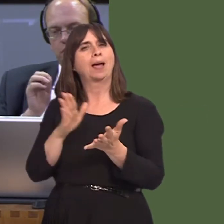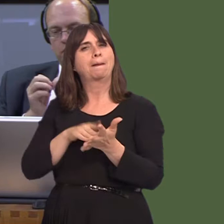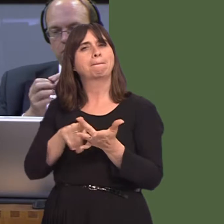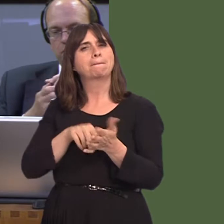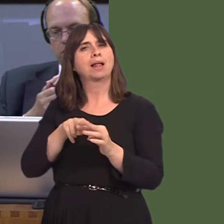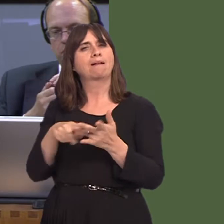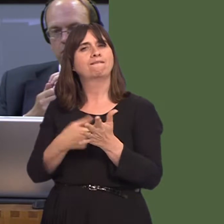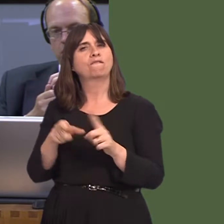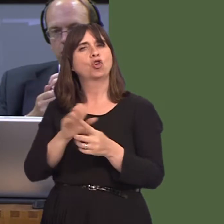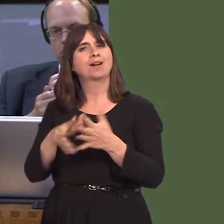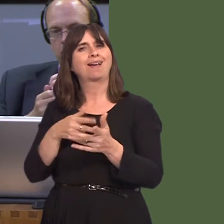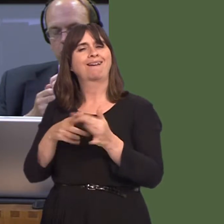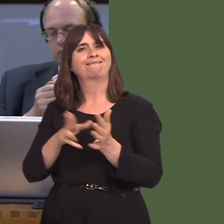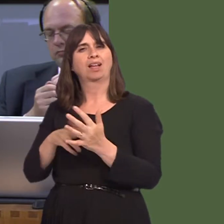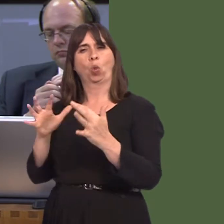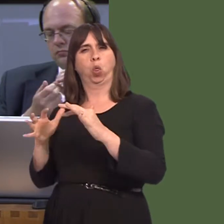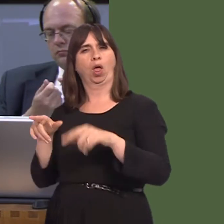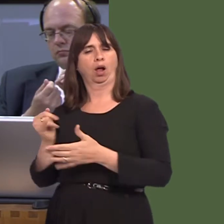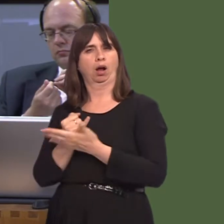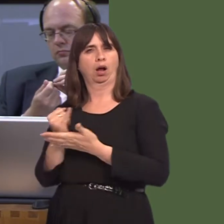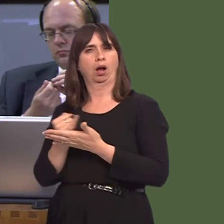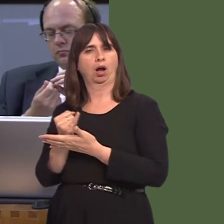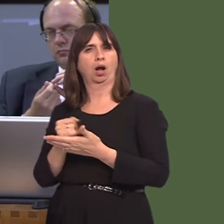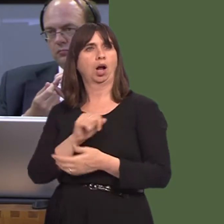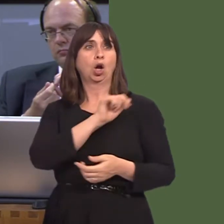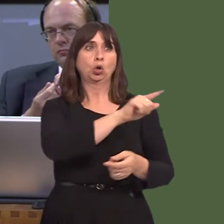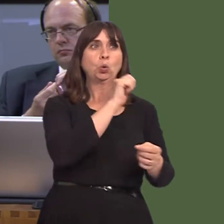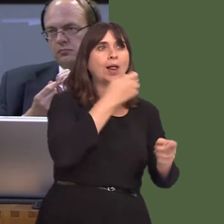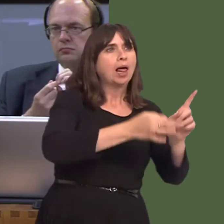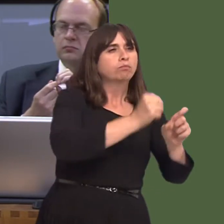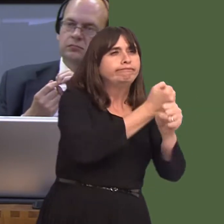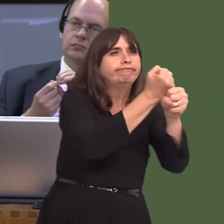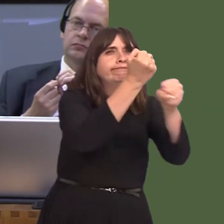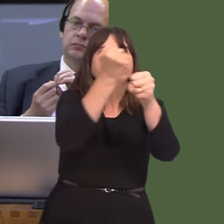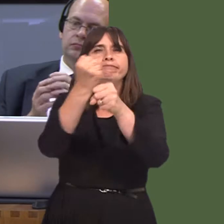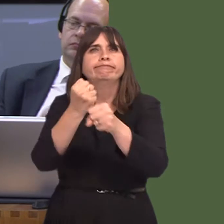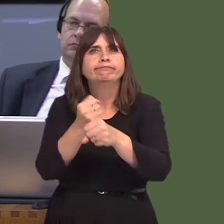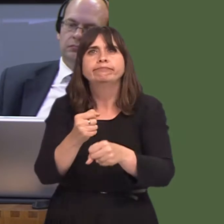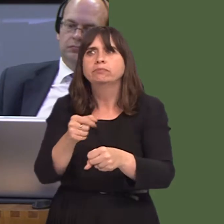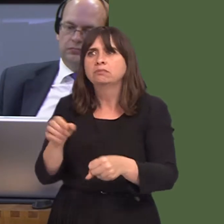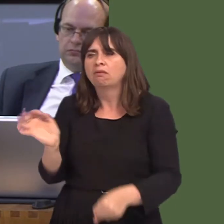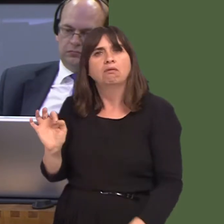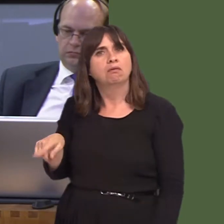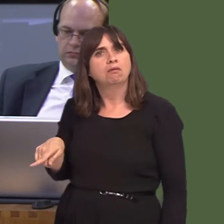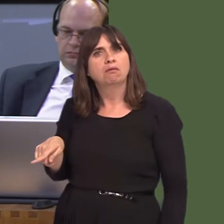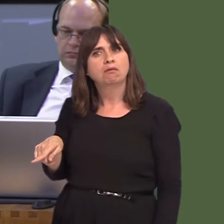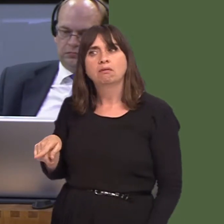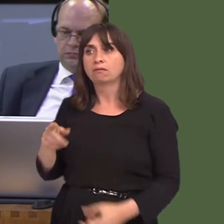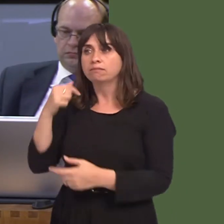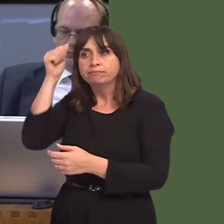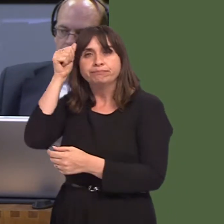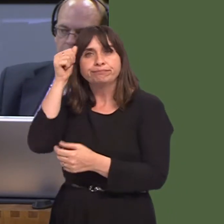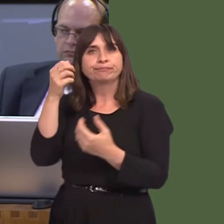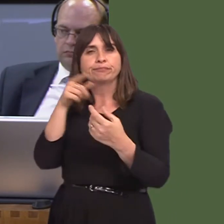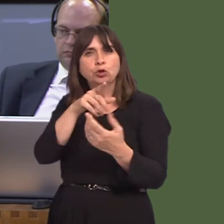Now, unfortunately, this station isn't on the government's list of stations for improvement, and I understand that there is specific criteria